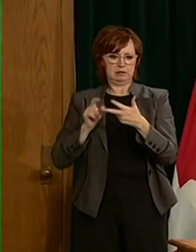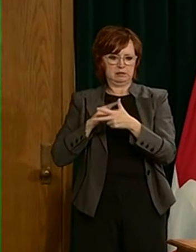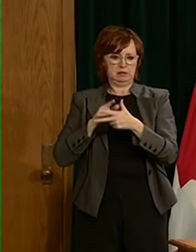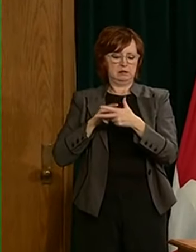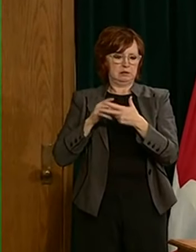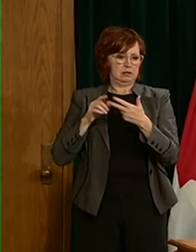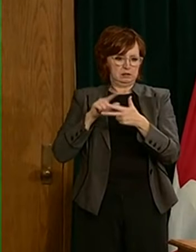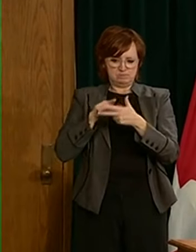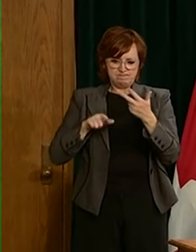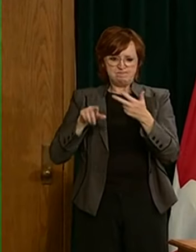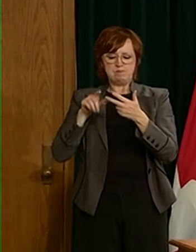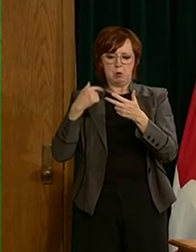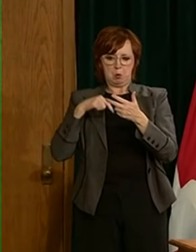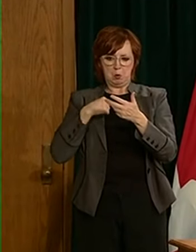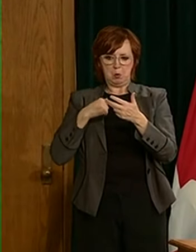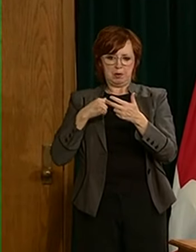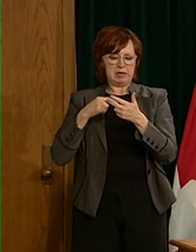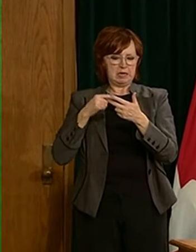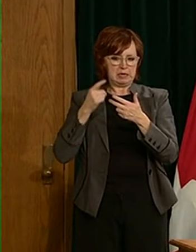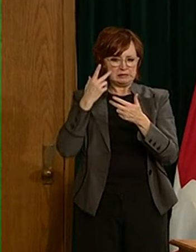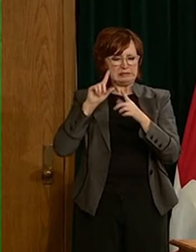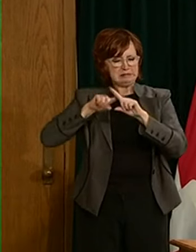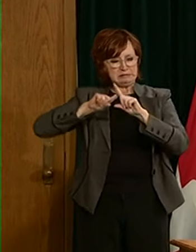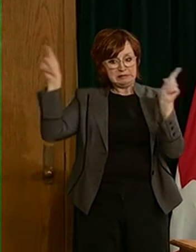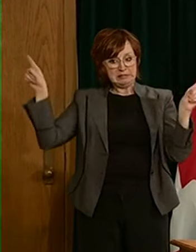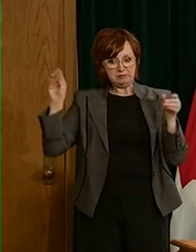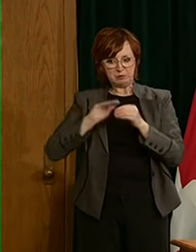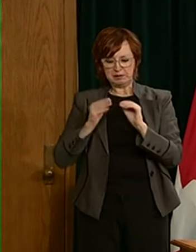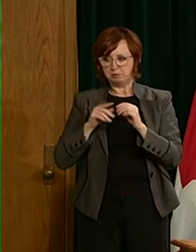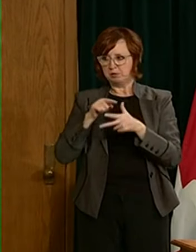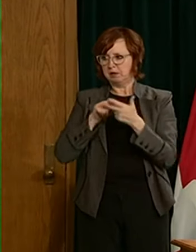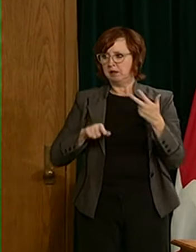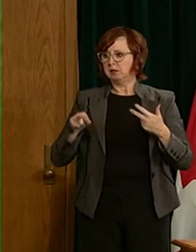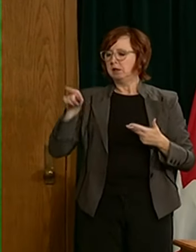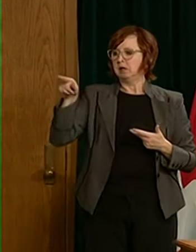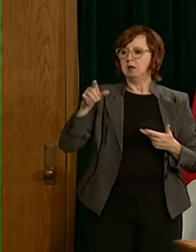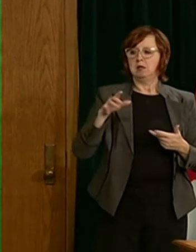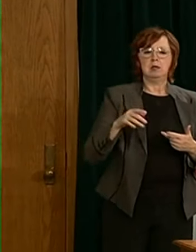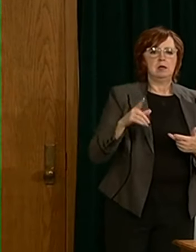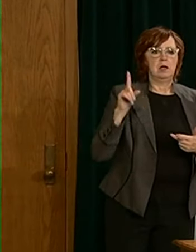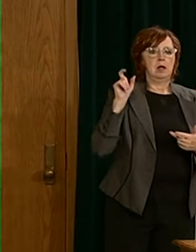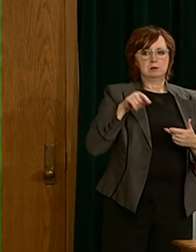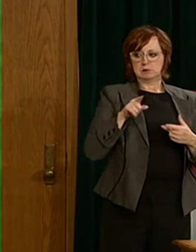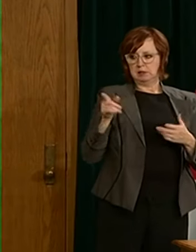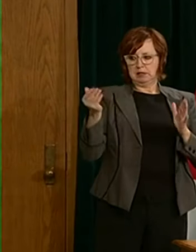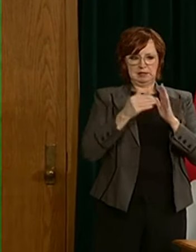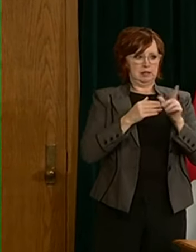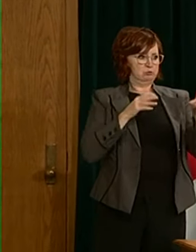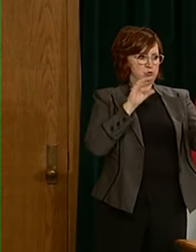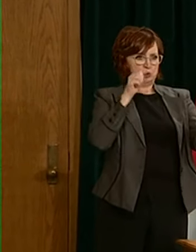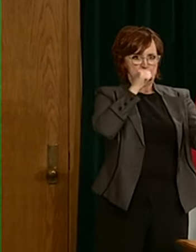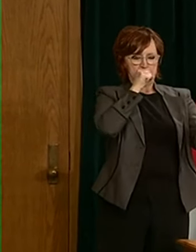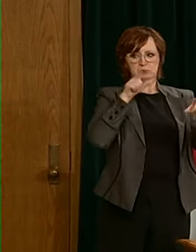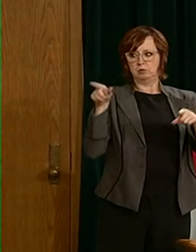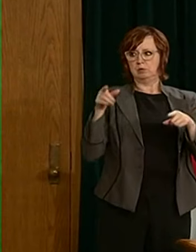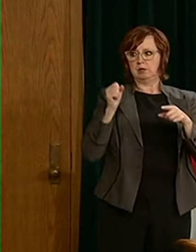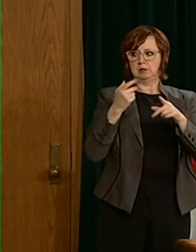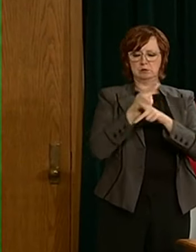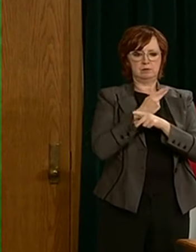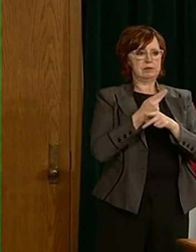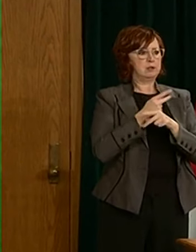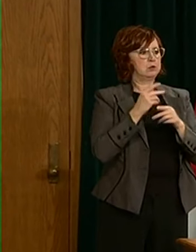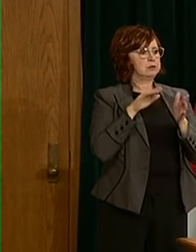vary substantially from what you've expected? This question is related to the death rate and how that might have been calculated. We'll answer that in the